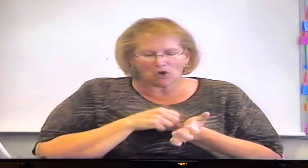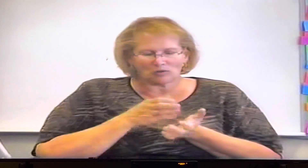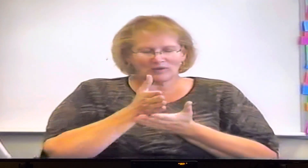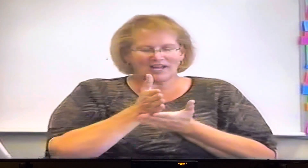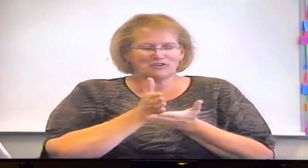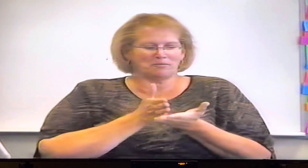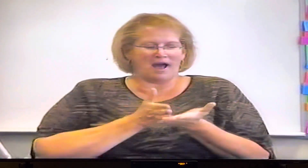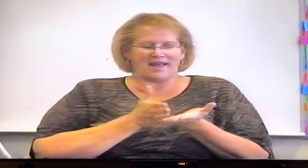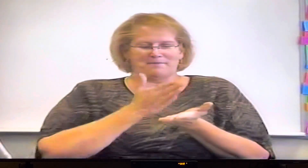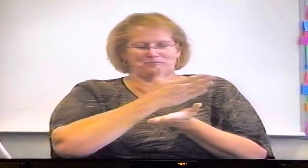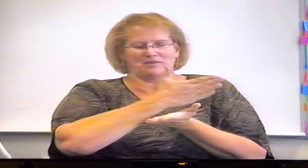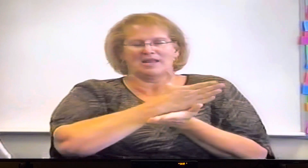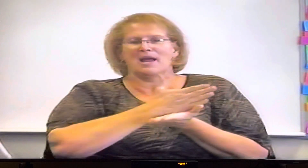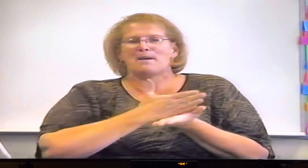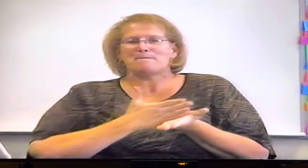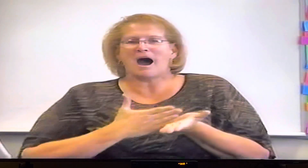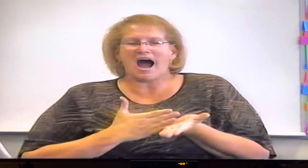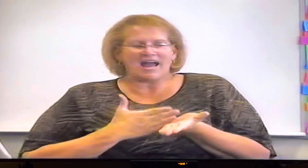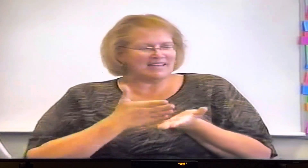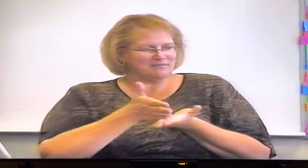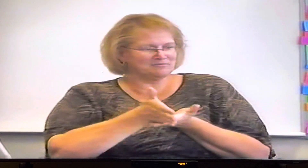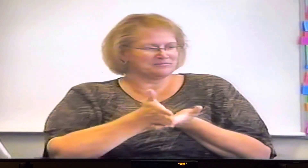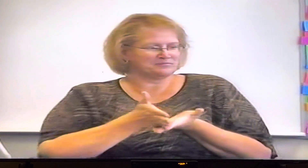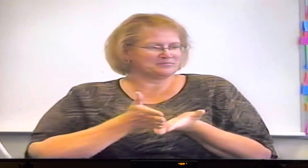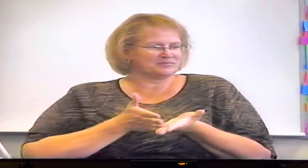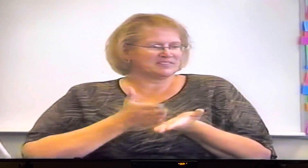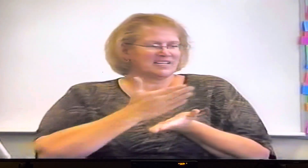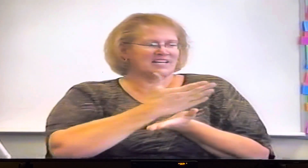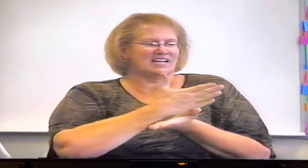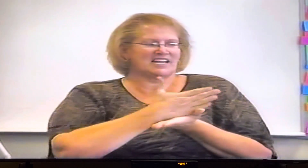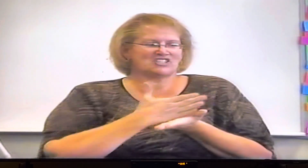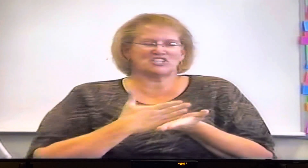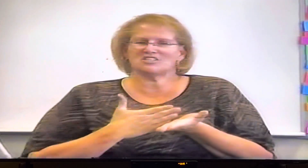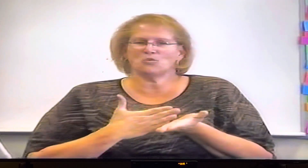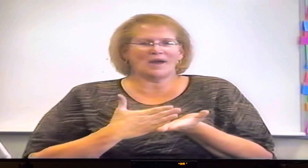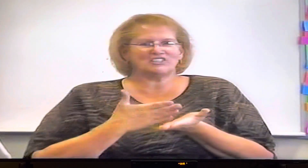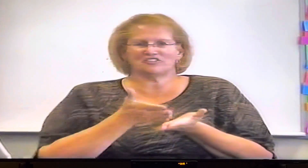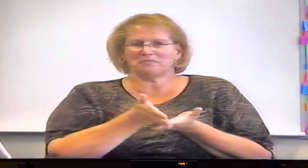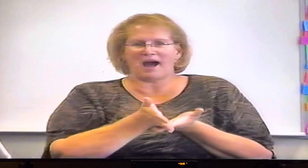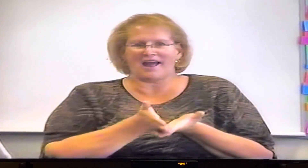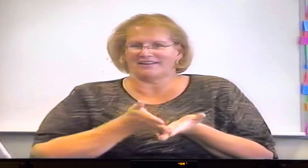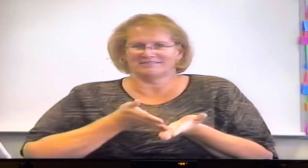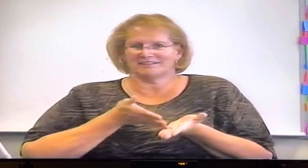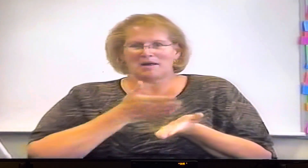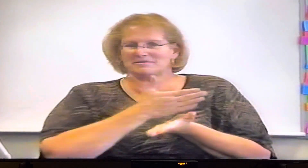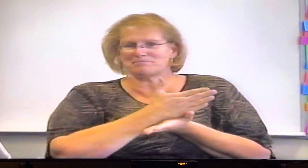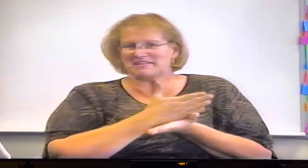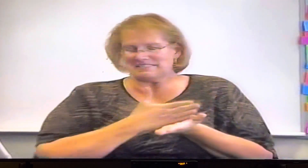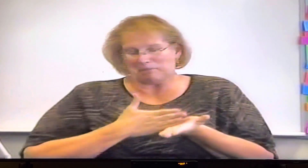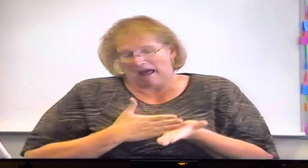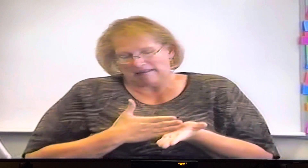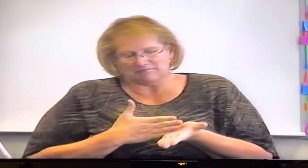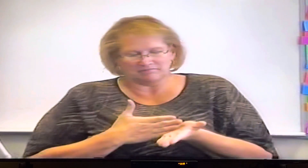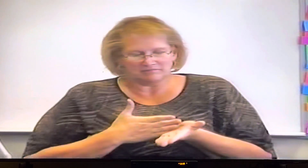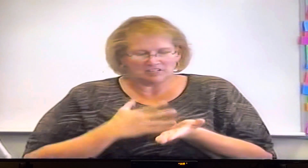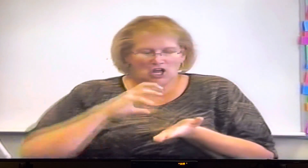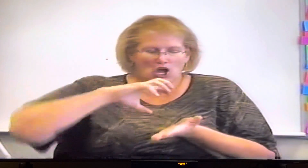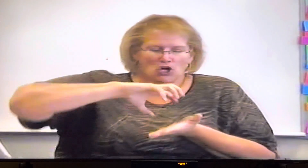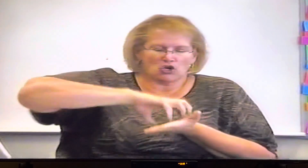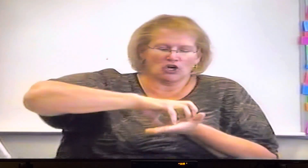No, we gotta do a pie. Pie, it's just a wedge of pie, a piece of pie.